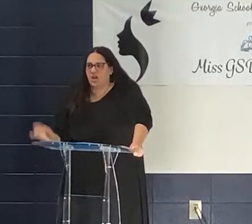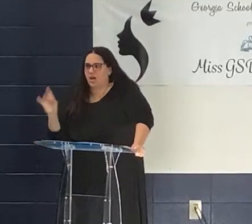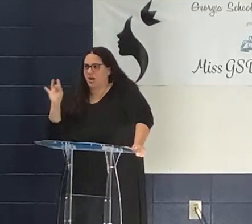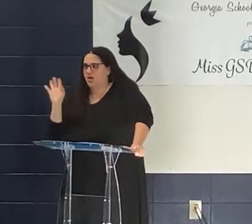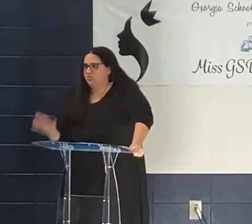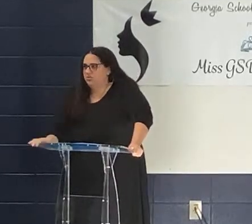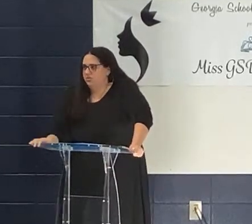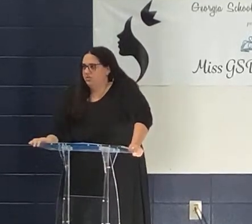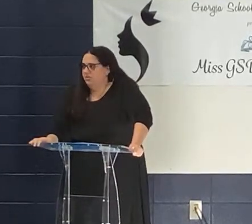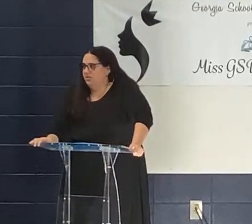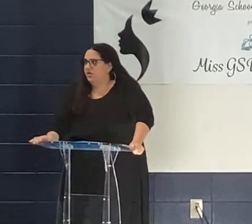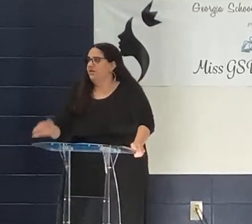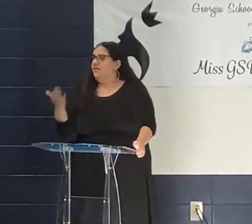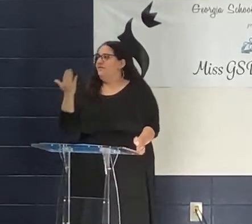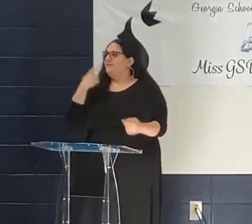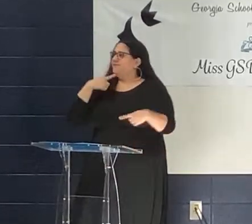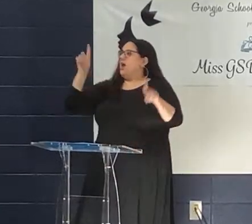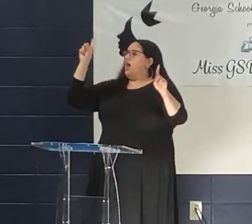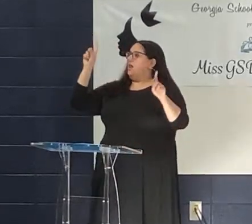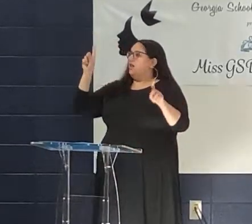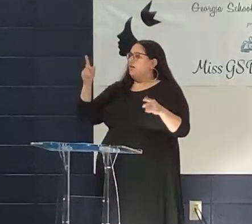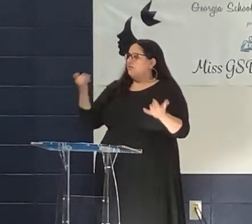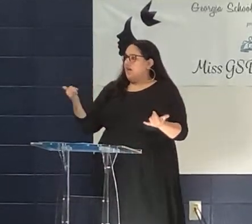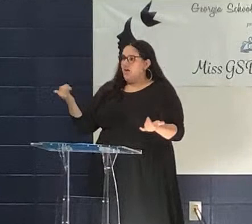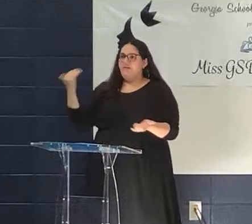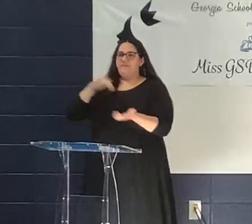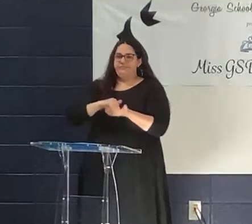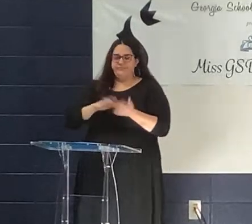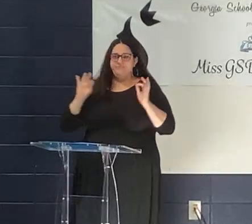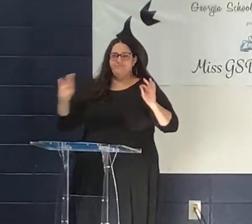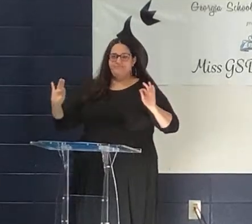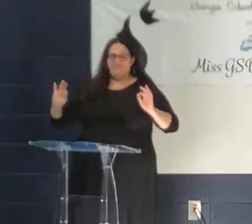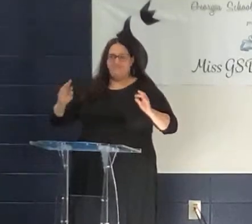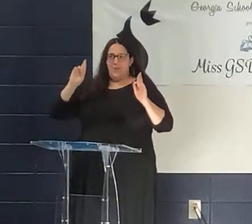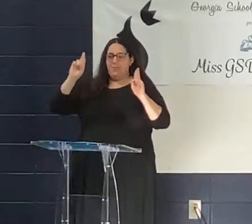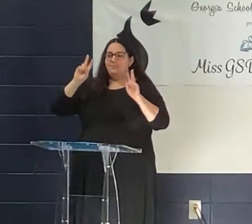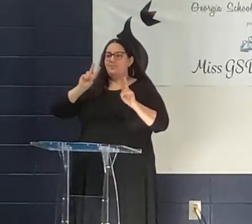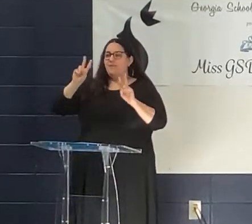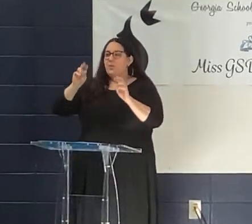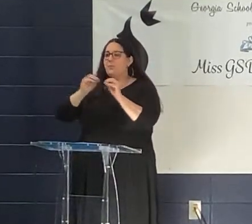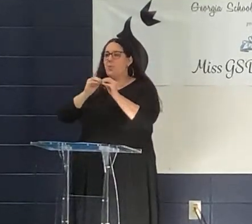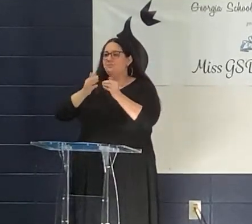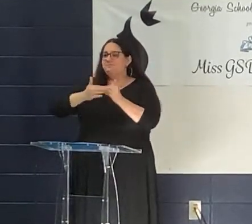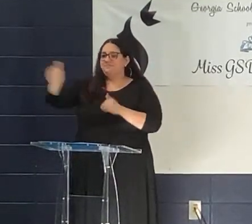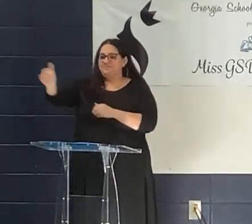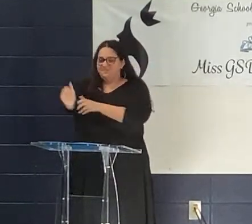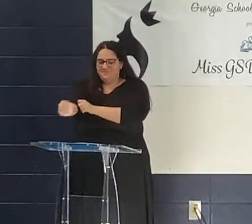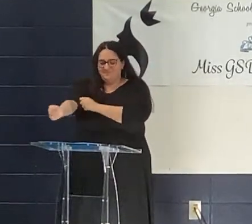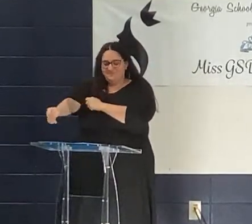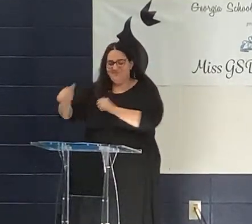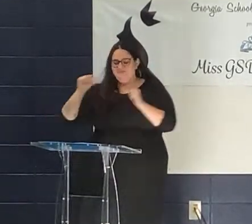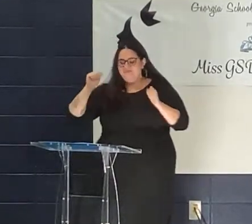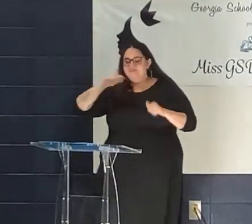15 years ago. Can you imagine? 15 years. Finally, here we are at it again, and we look forward to having more in the